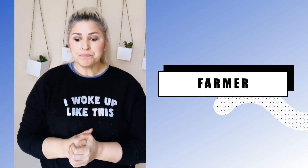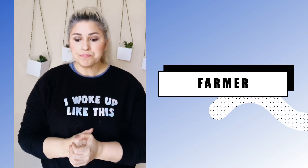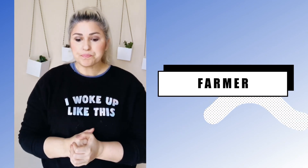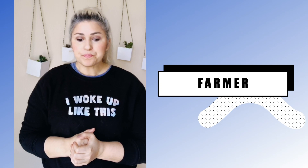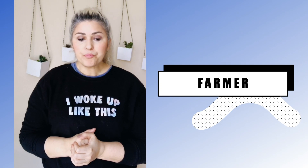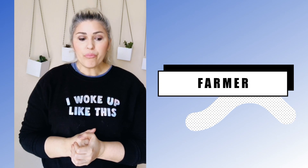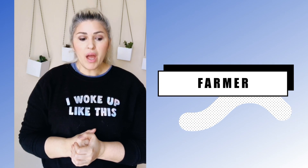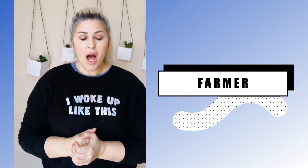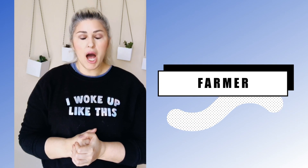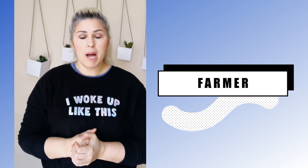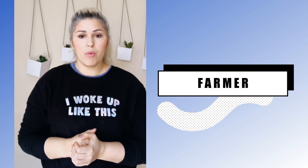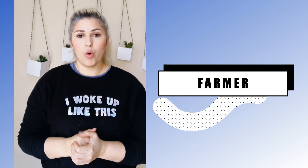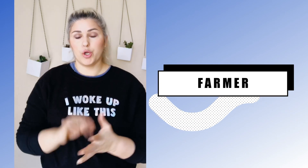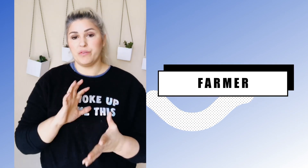it,